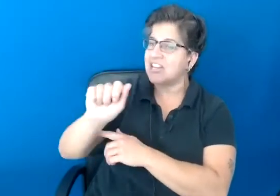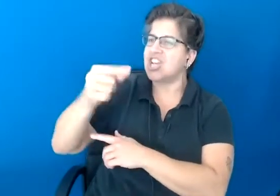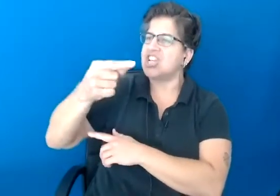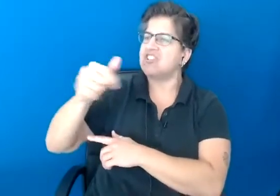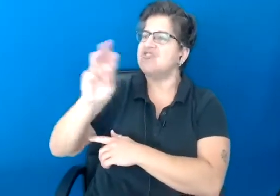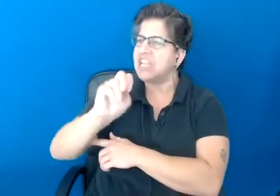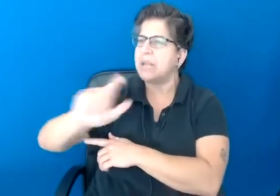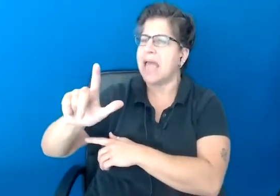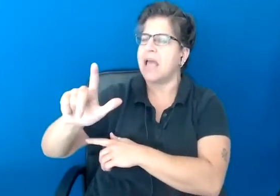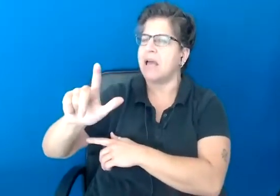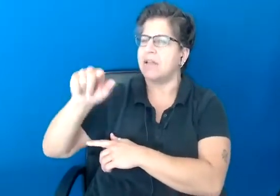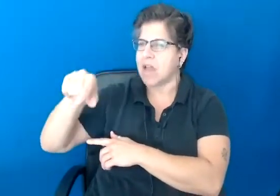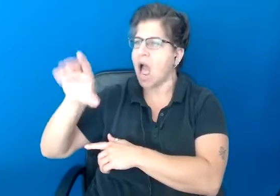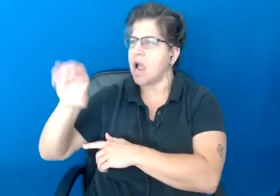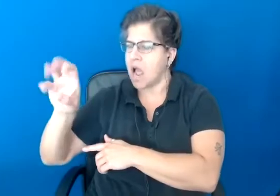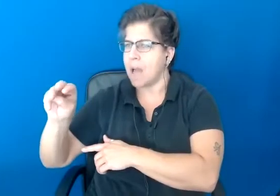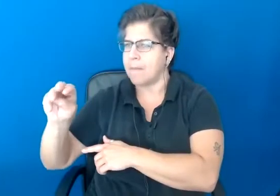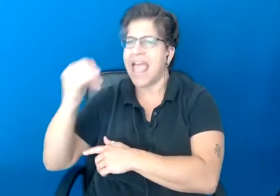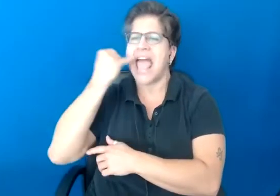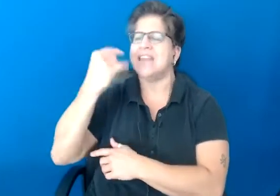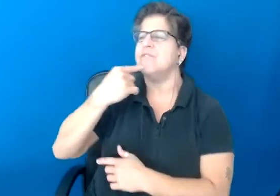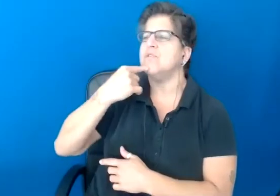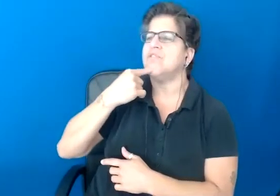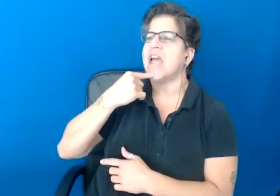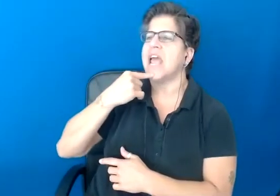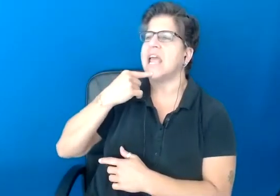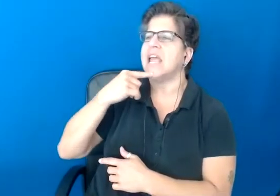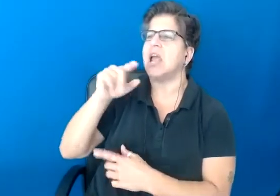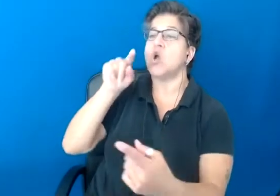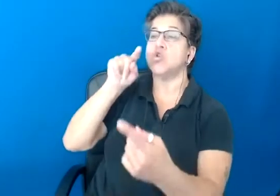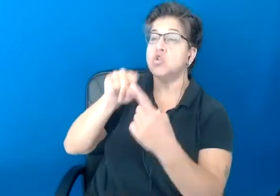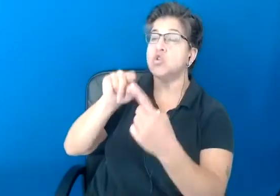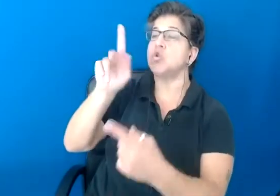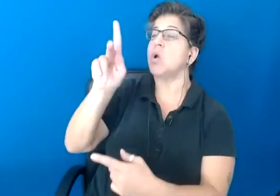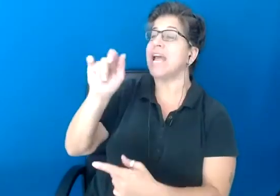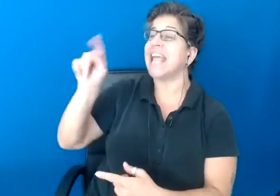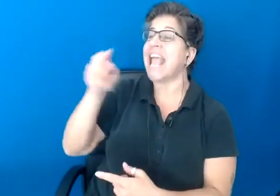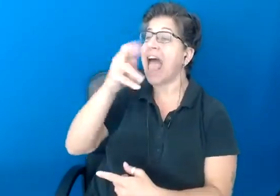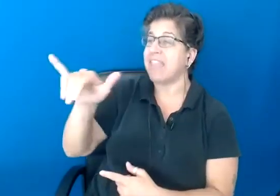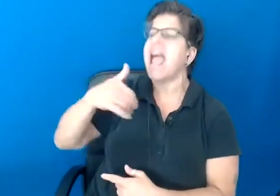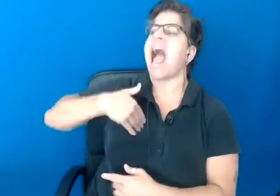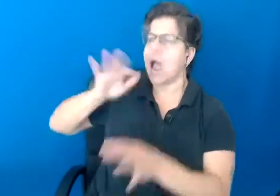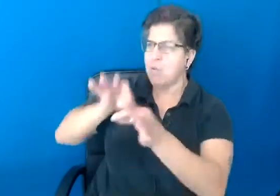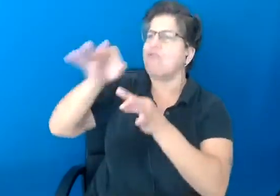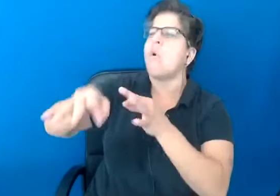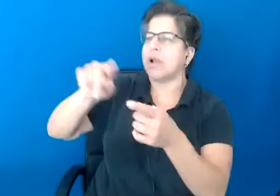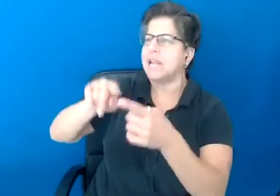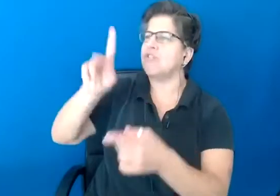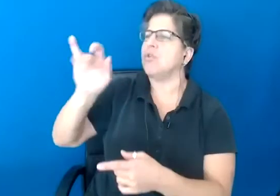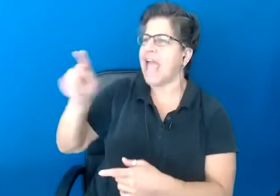want to message privately, if you look at your chat, there is this blue bar with names in it. When you click on the arrow and you scroll all